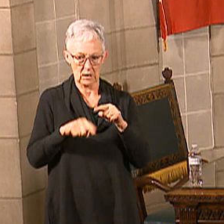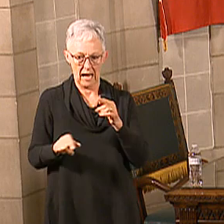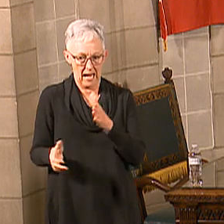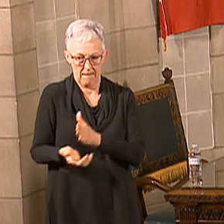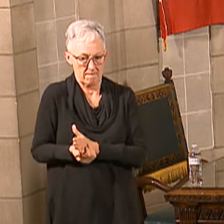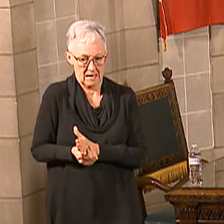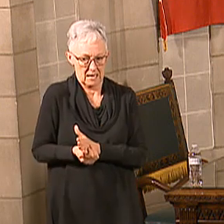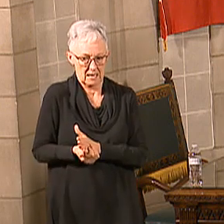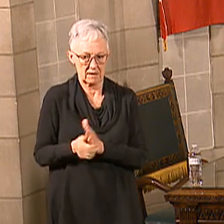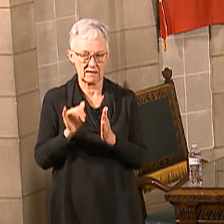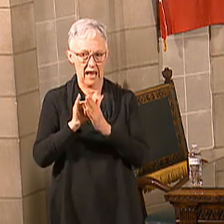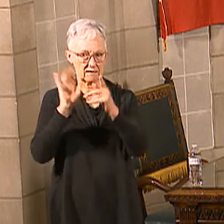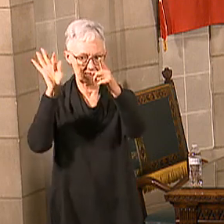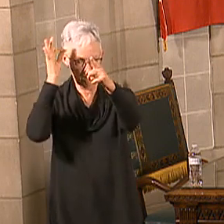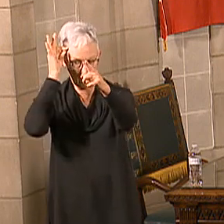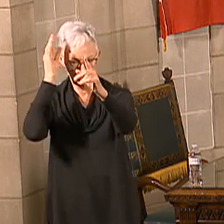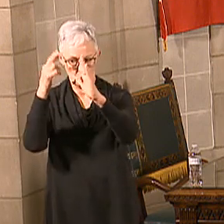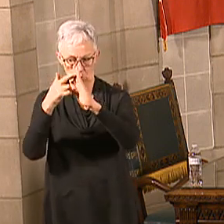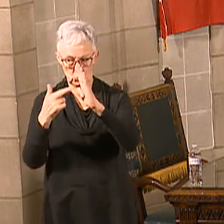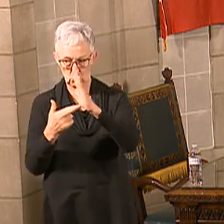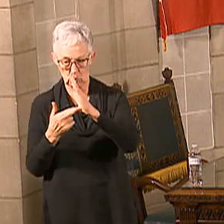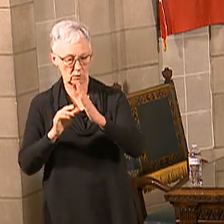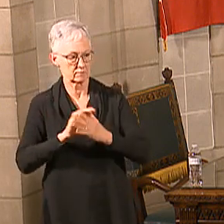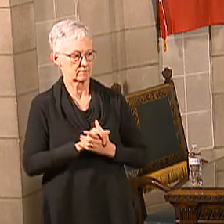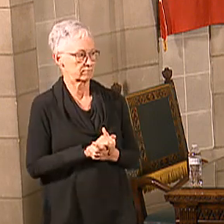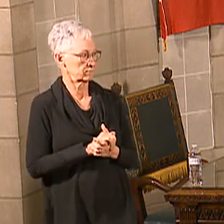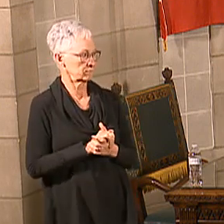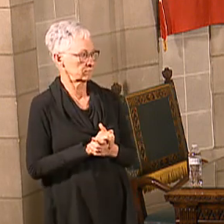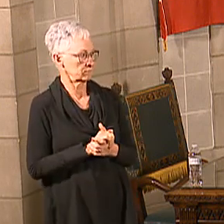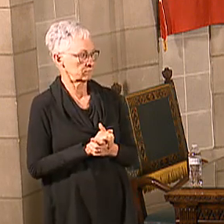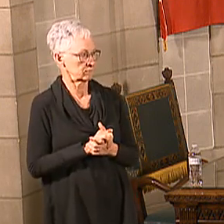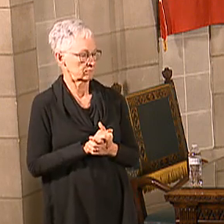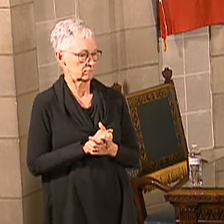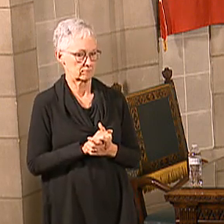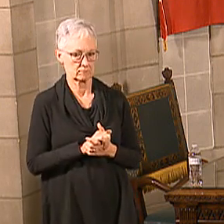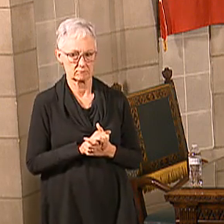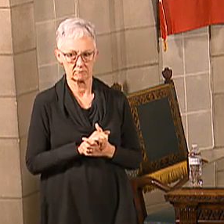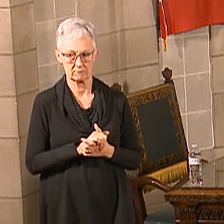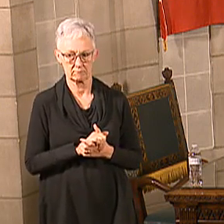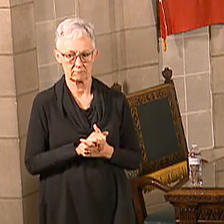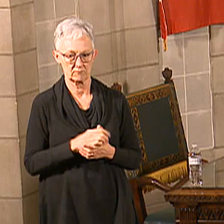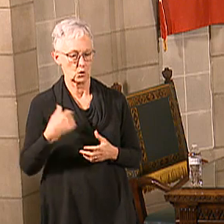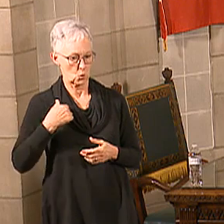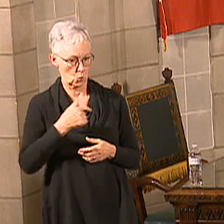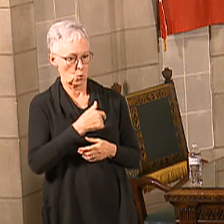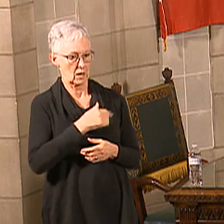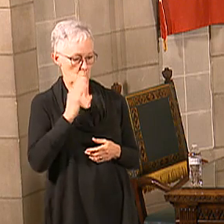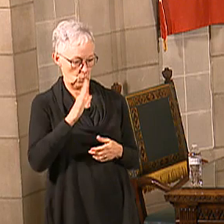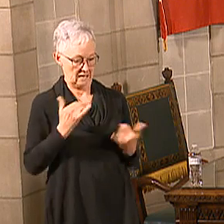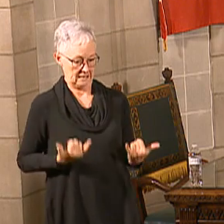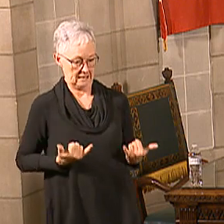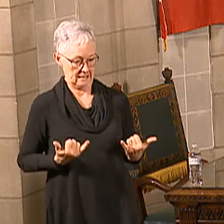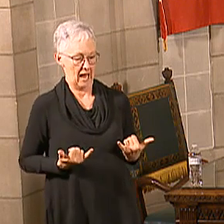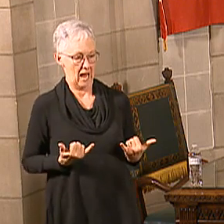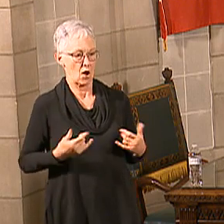conformity requirement. The language, but in this case, we're going to allow you to extend